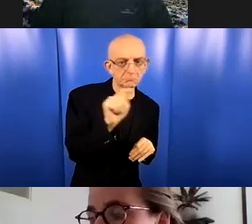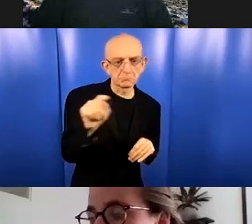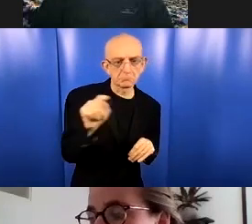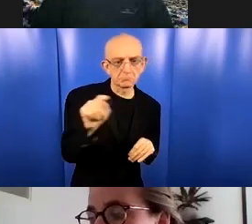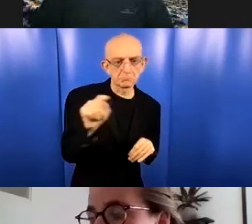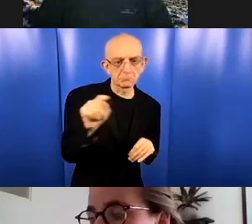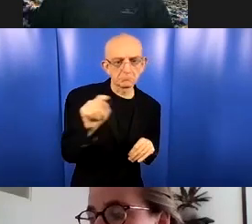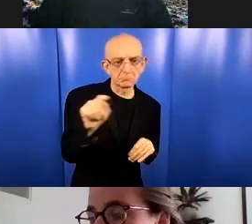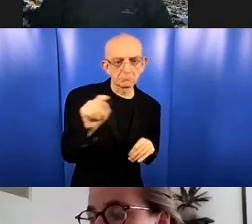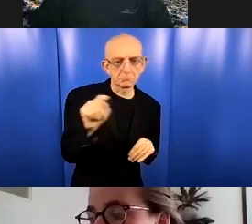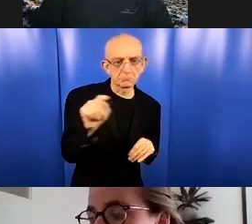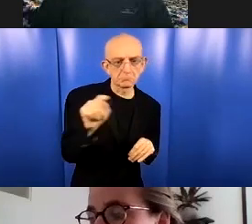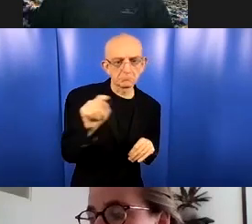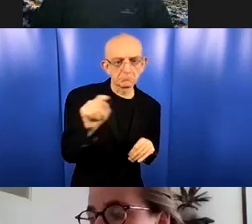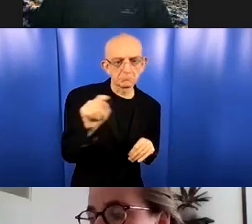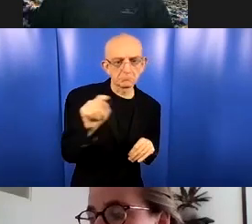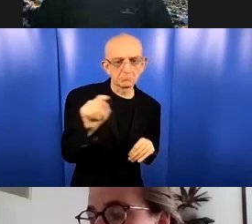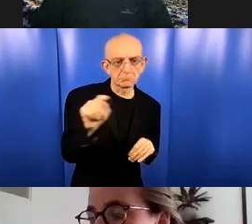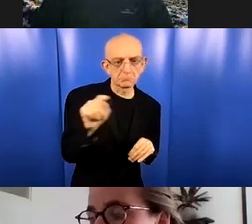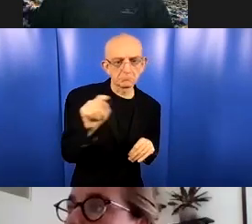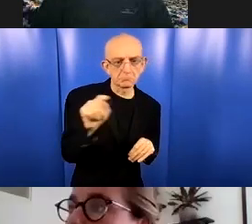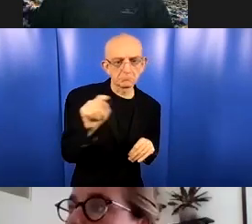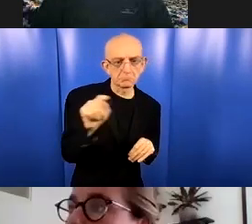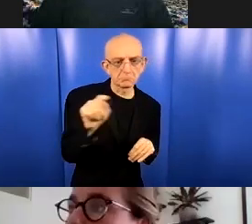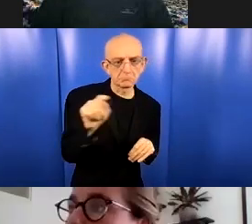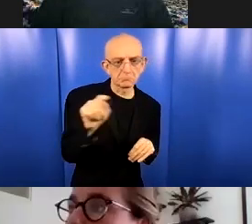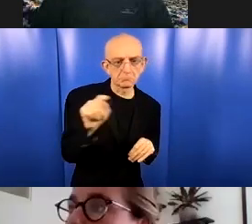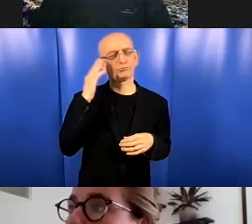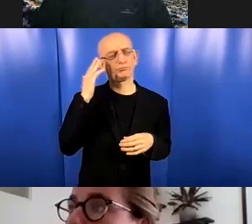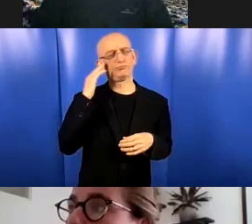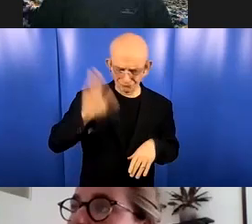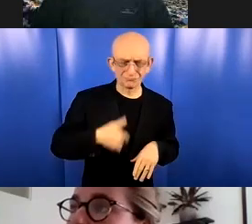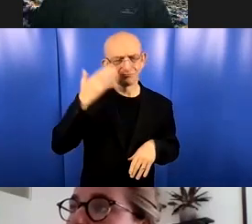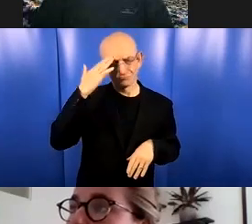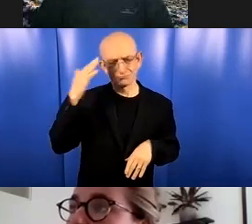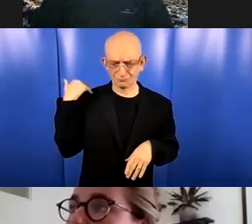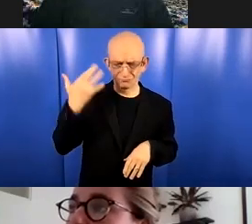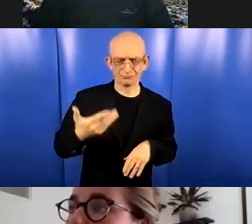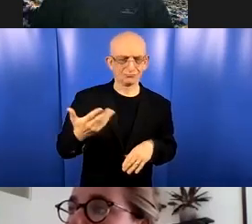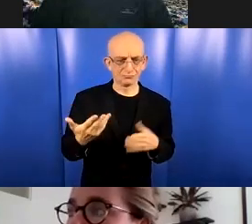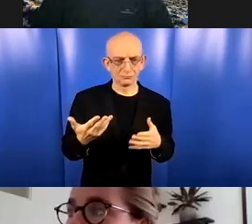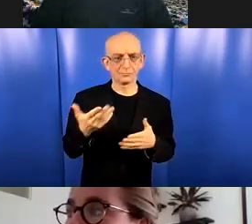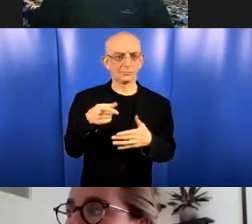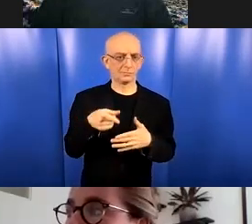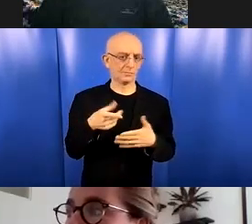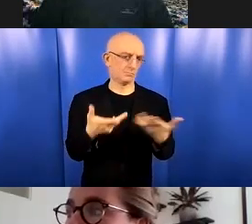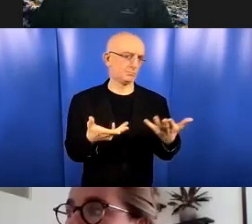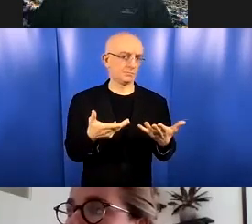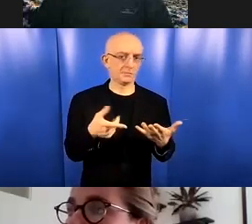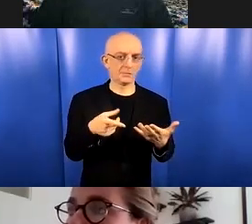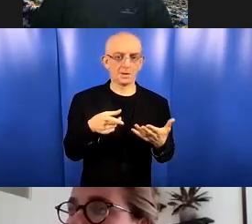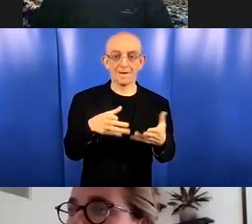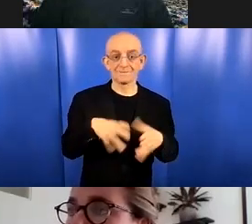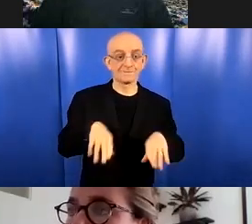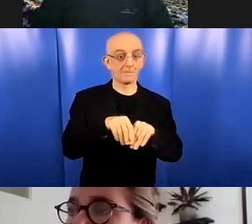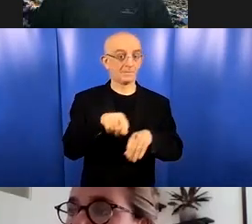children with disabilities. So one of the things that we think we want to do is provide kind of guidance,